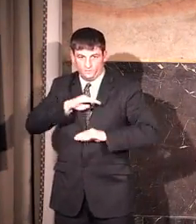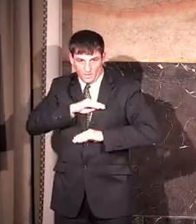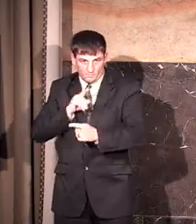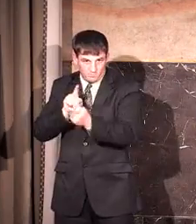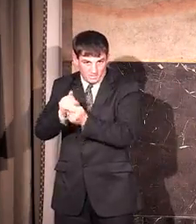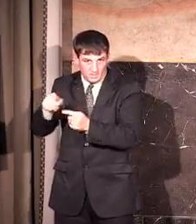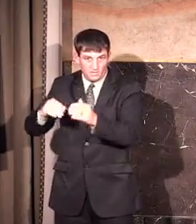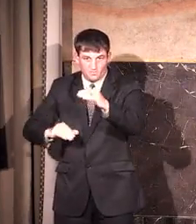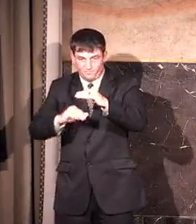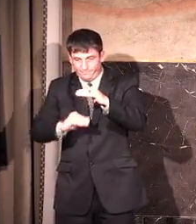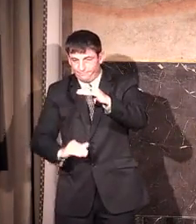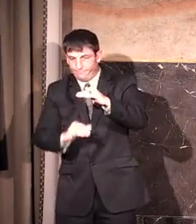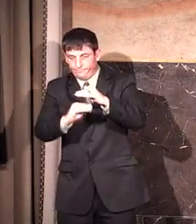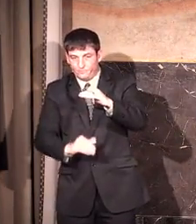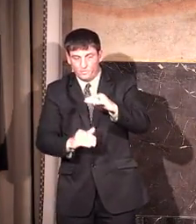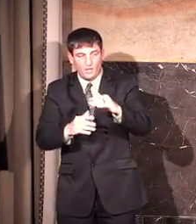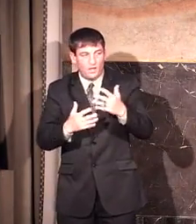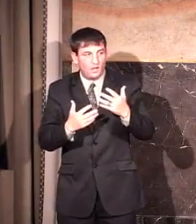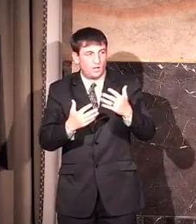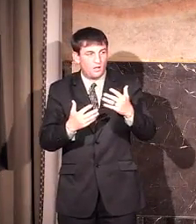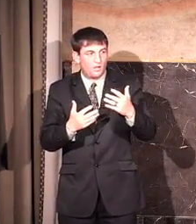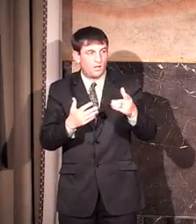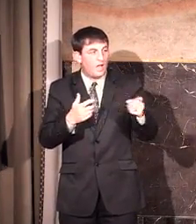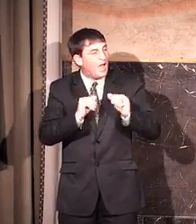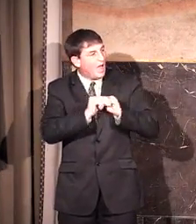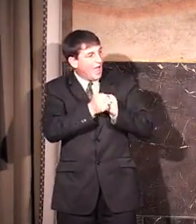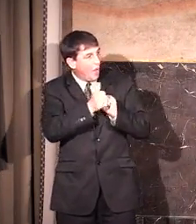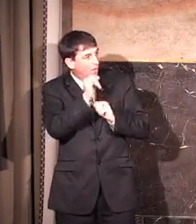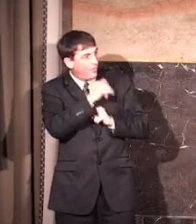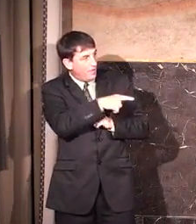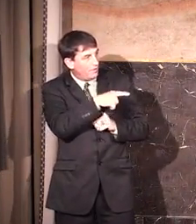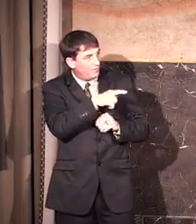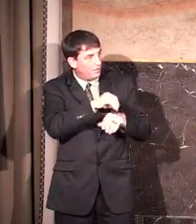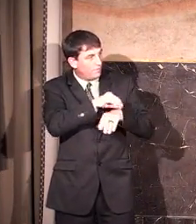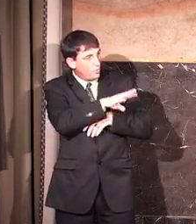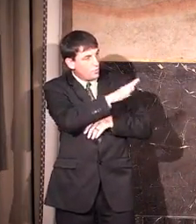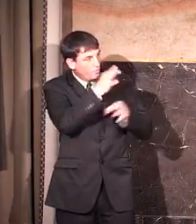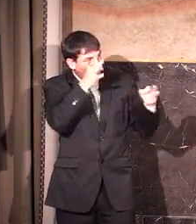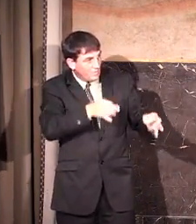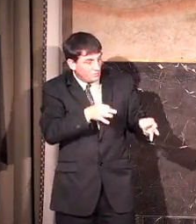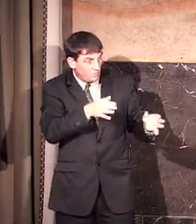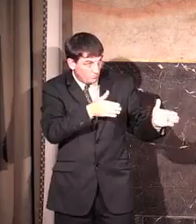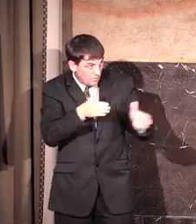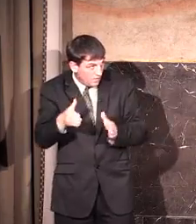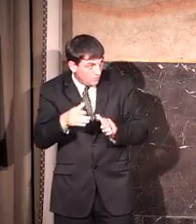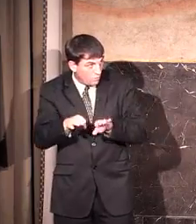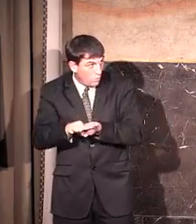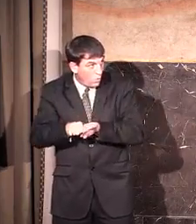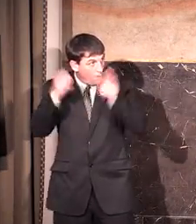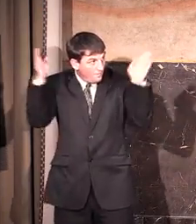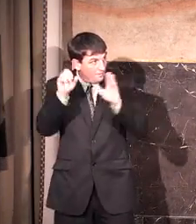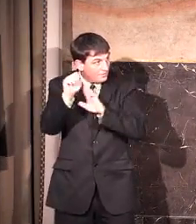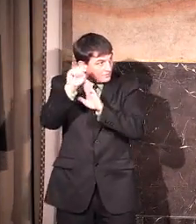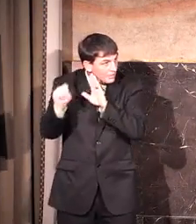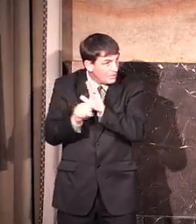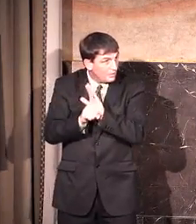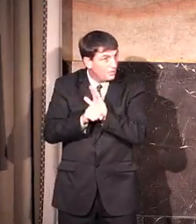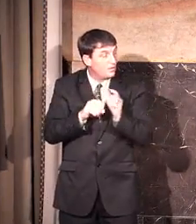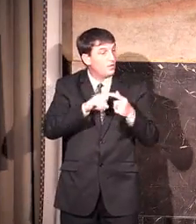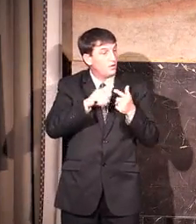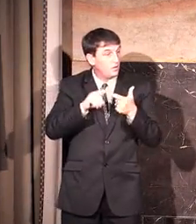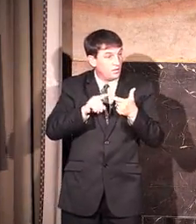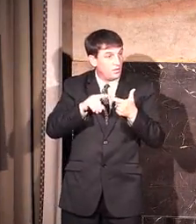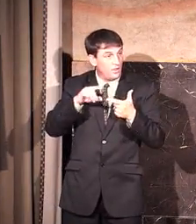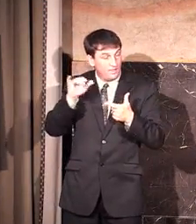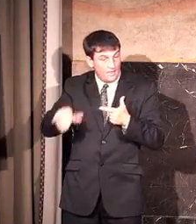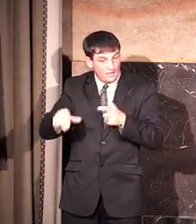testing capacity, I guess the question is, how does that influence your decision to reopen the state? And also, does this boosted testing and contact